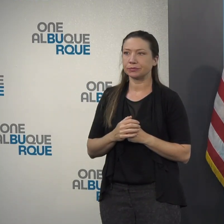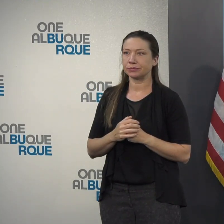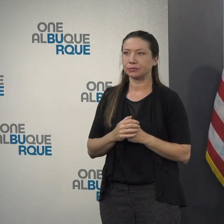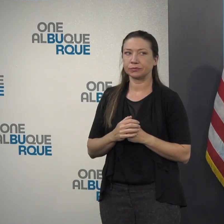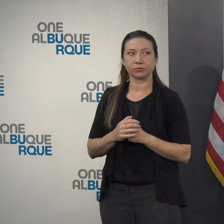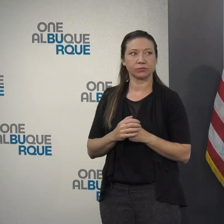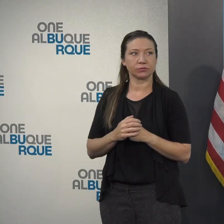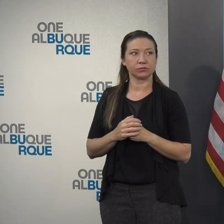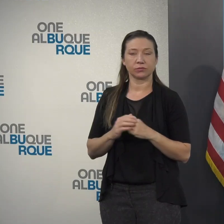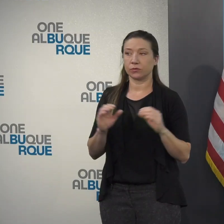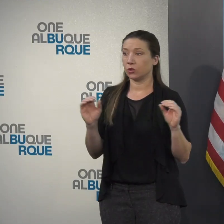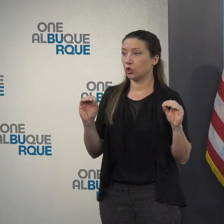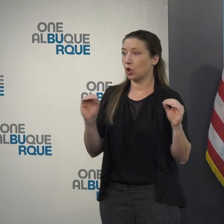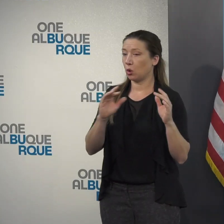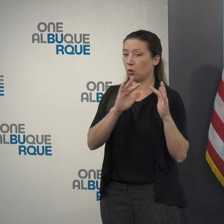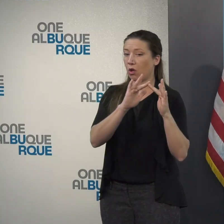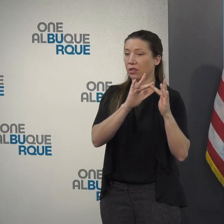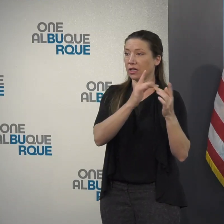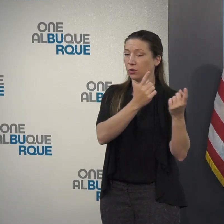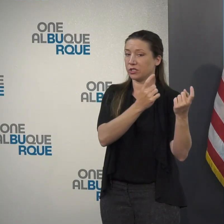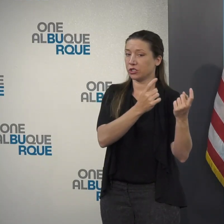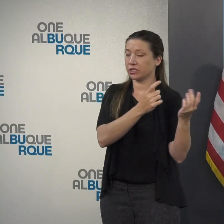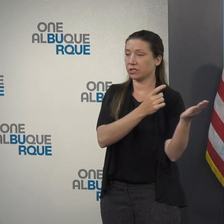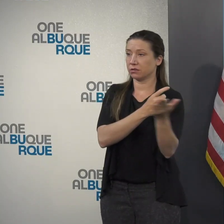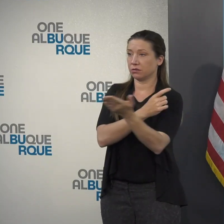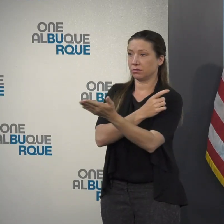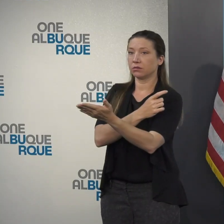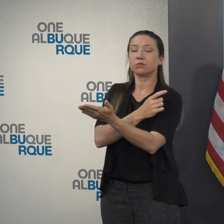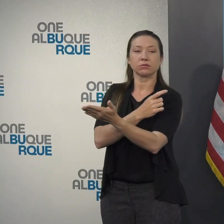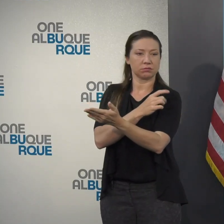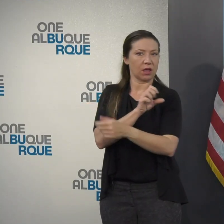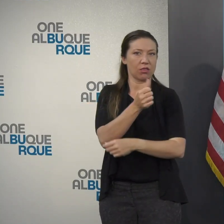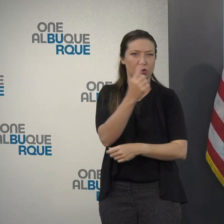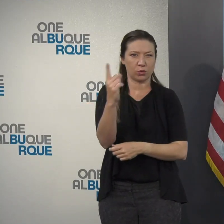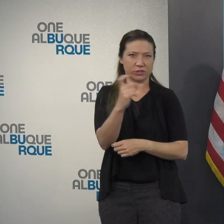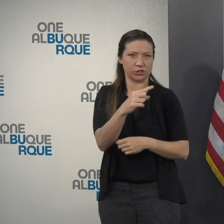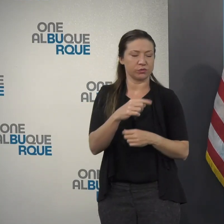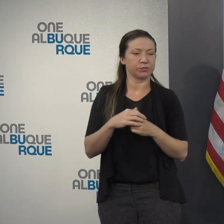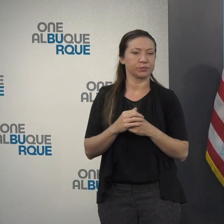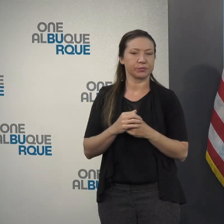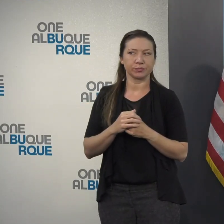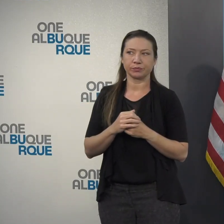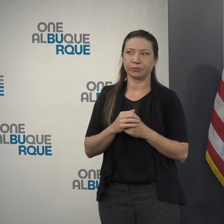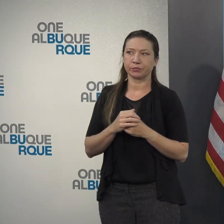We don't have any on Zoom, so if there are any more. So in regards to